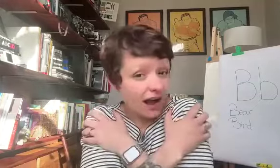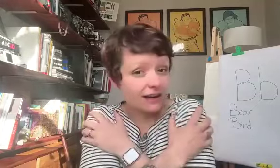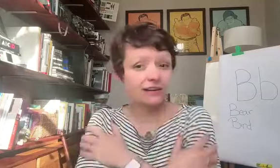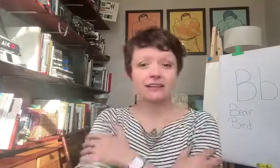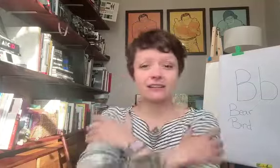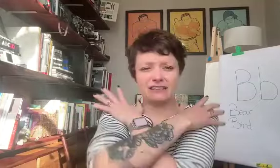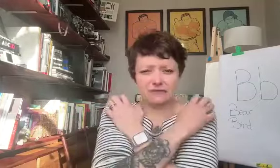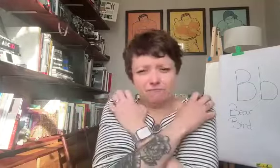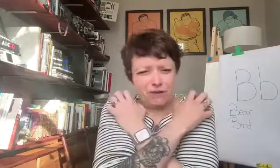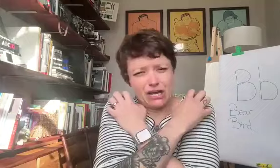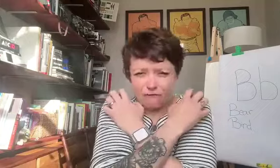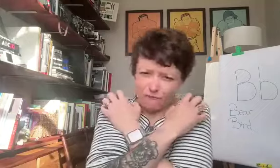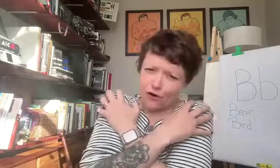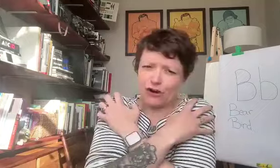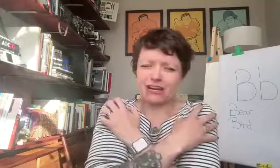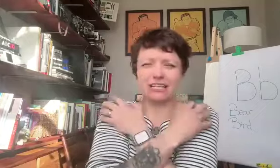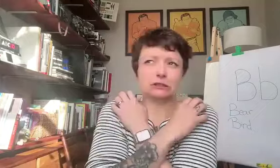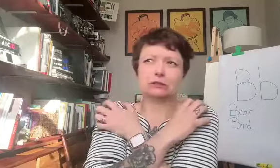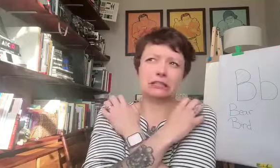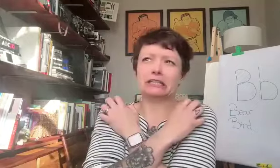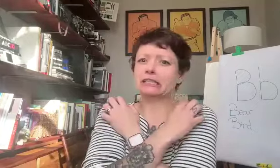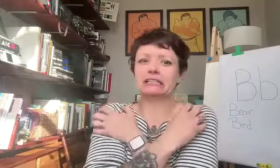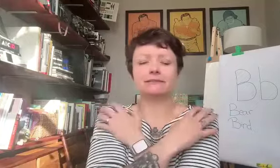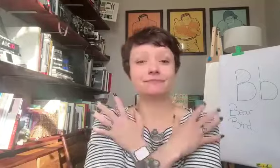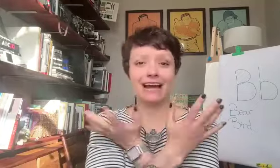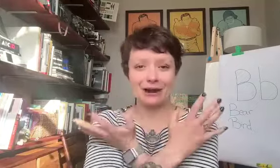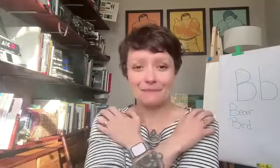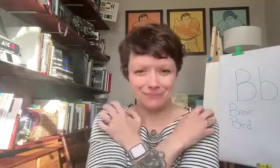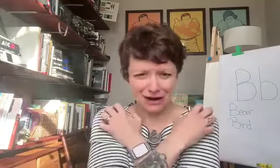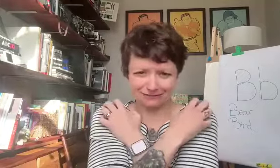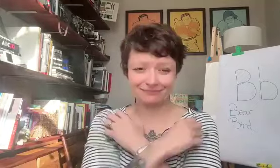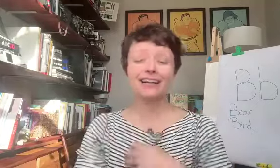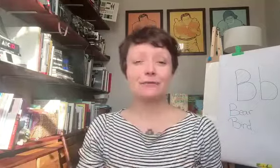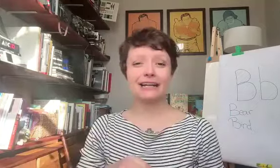hug, it's big and furry, it goes grrr. I don't know, bear. Ready?